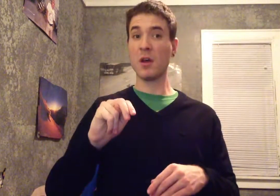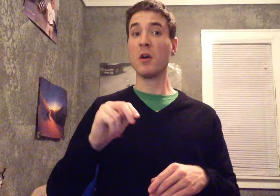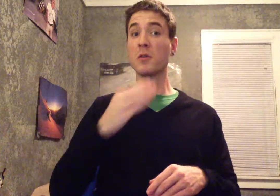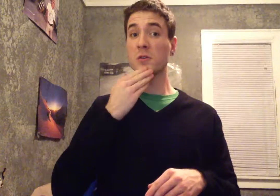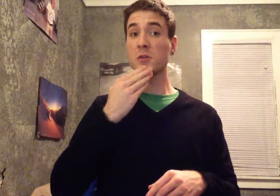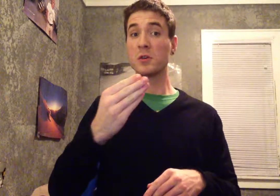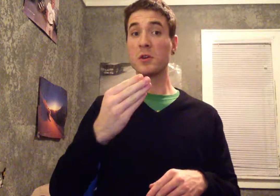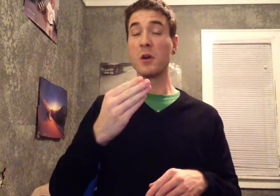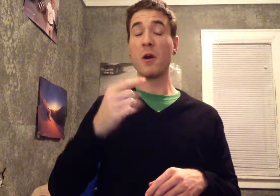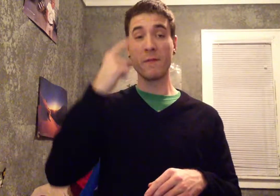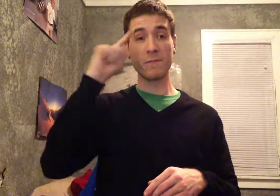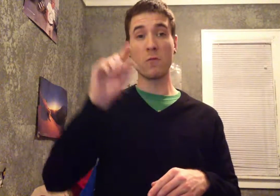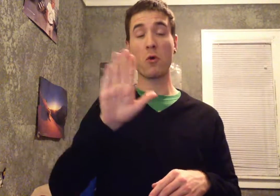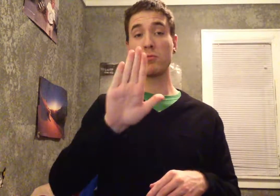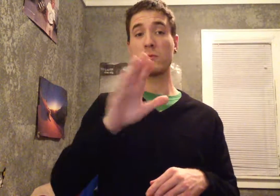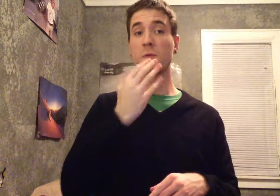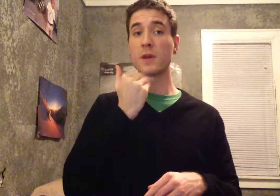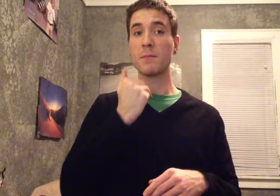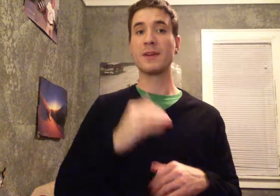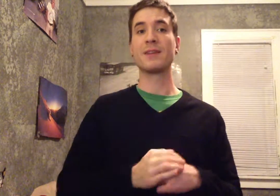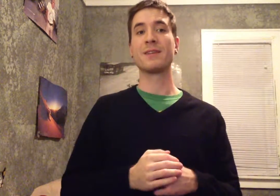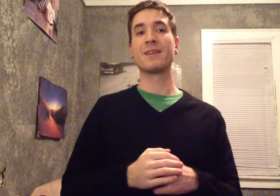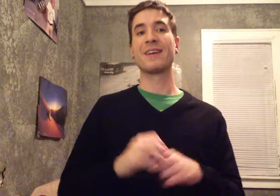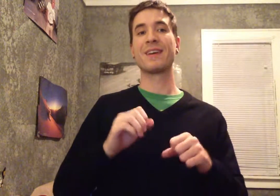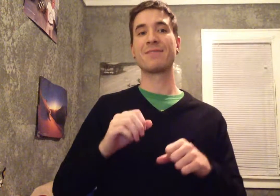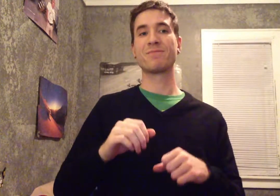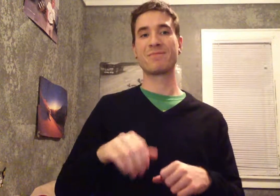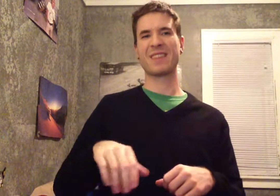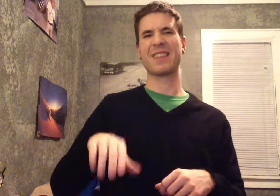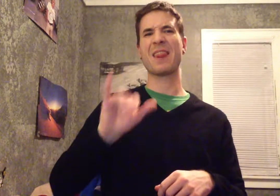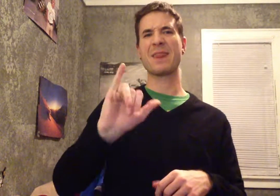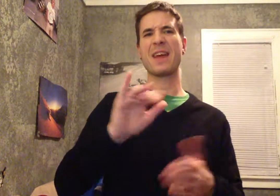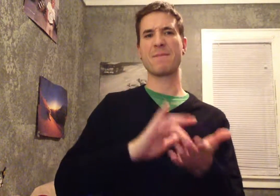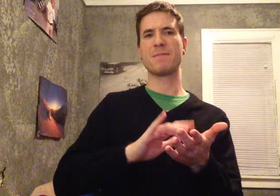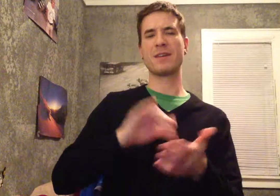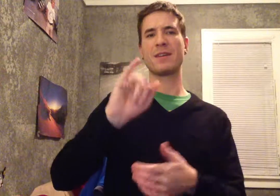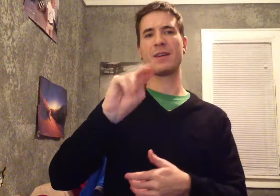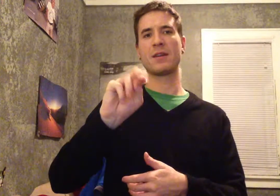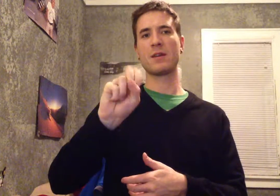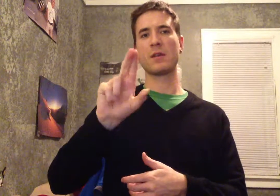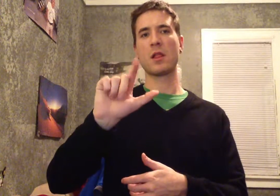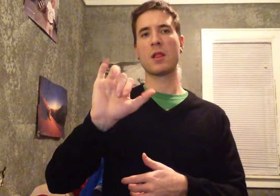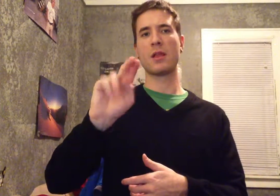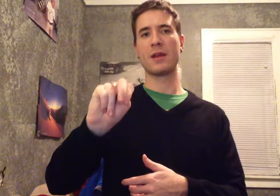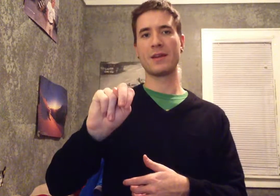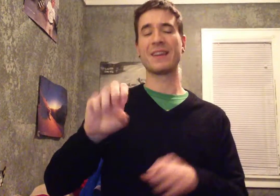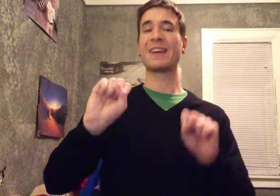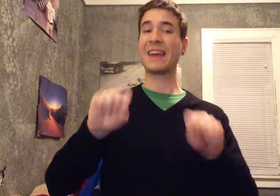meal times. With all the options out there, it is very important that you communicate with your doctor and the